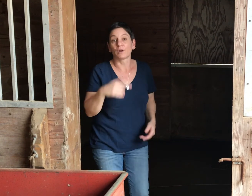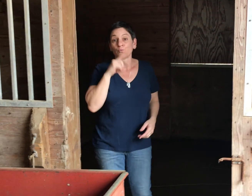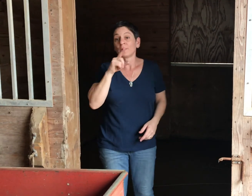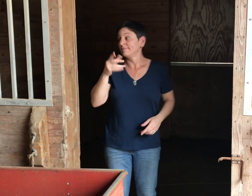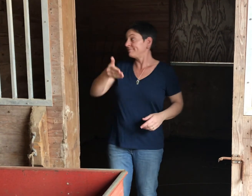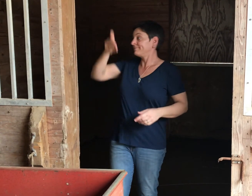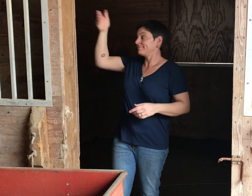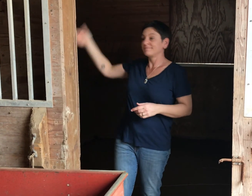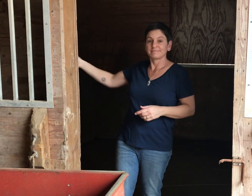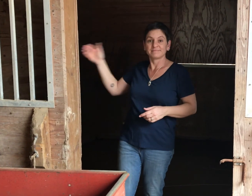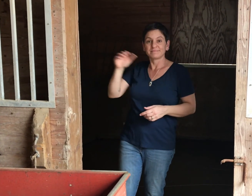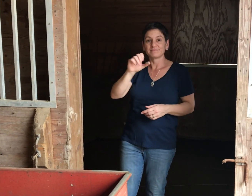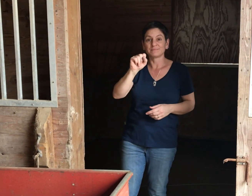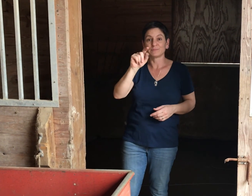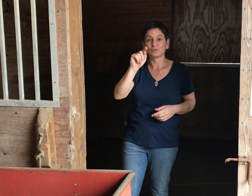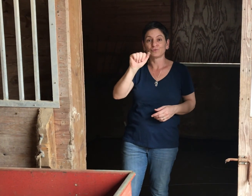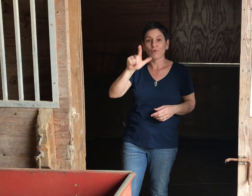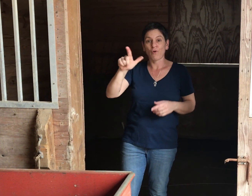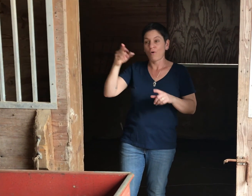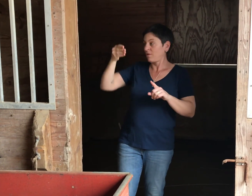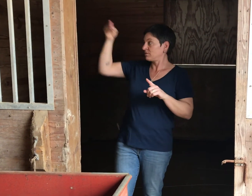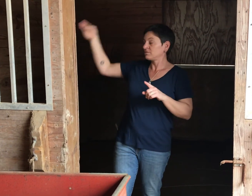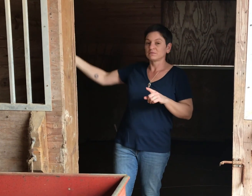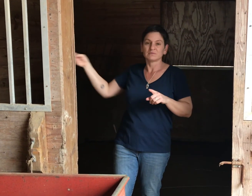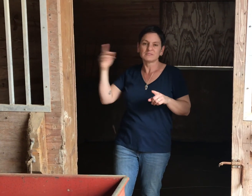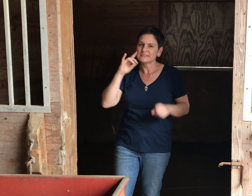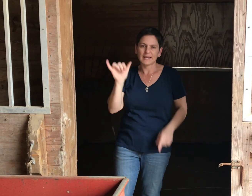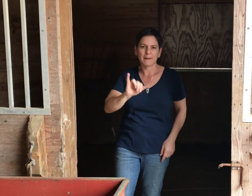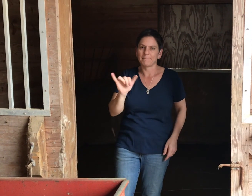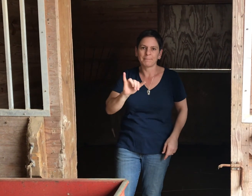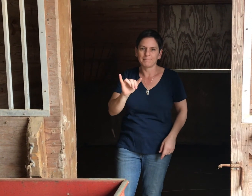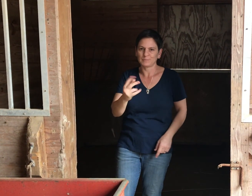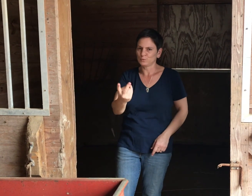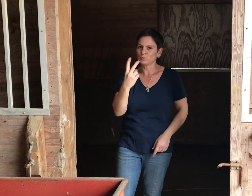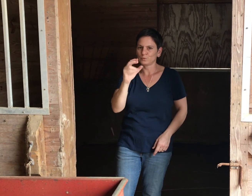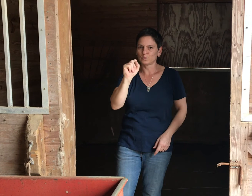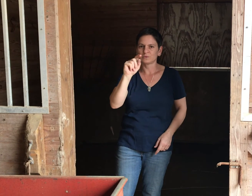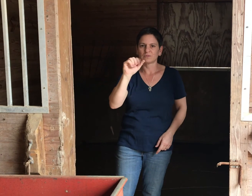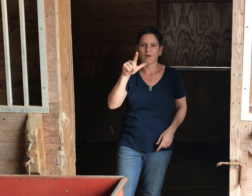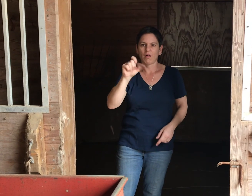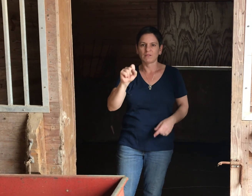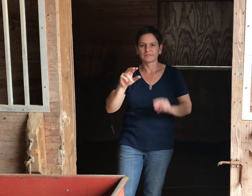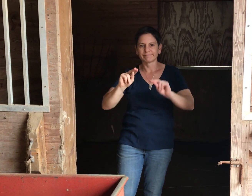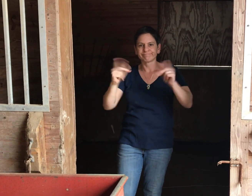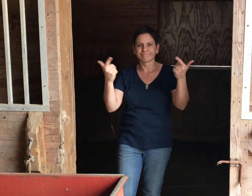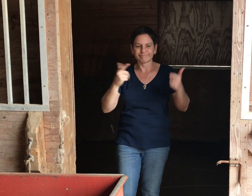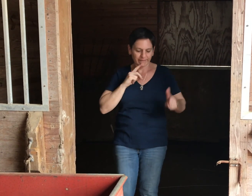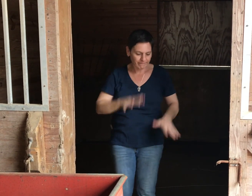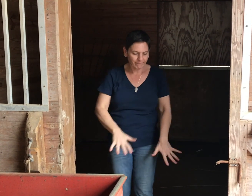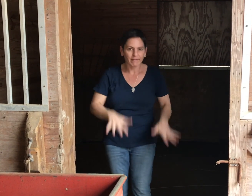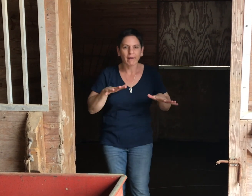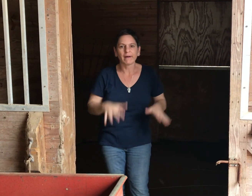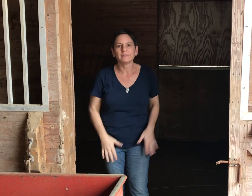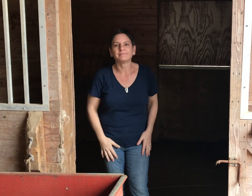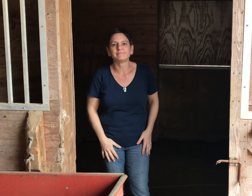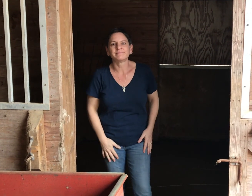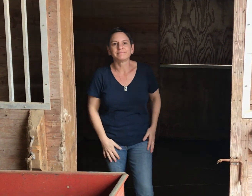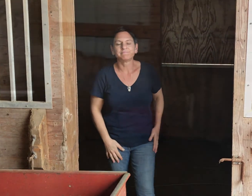here. And also the stall right next to this one is equally as bad off. So there are two stalls that we can't use because